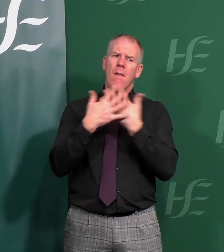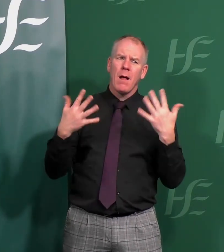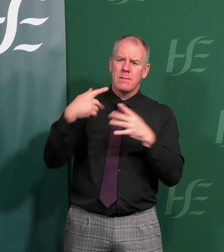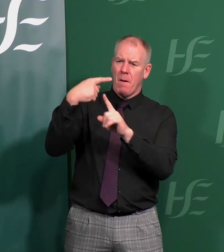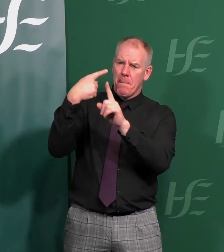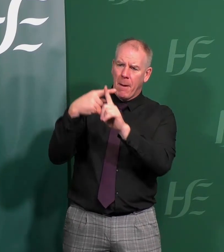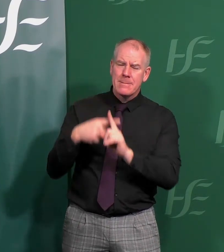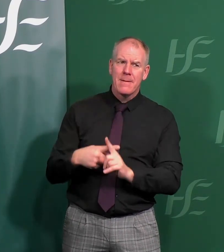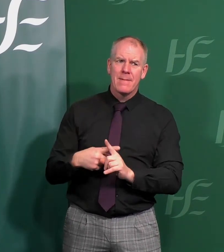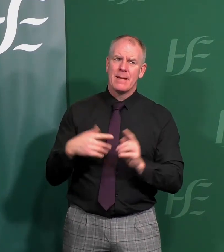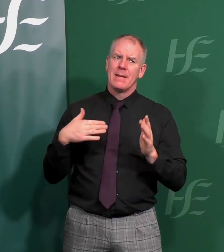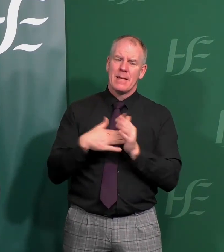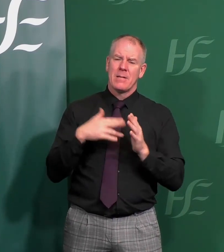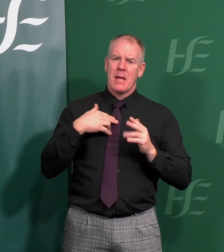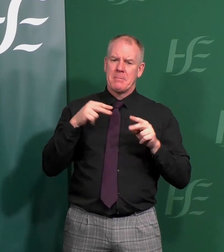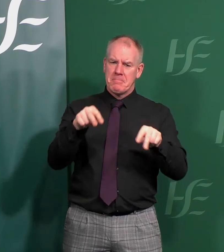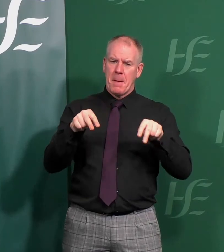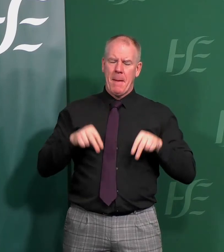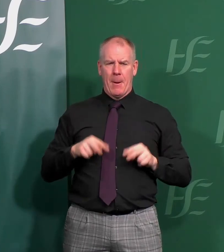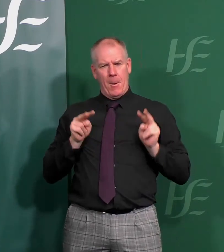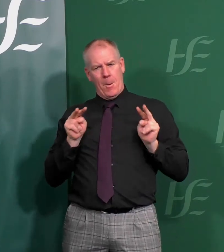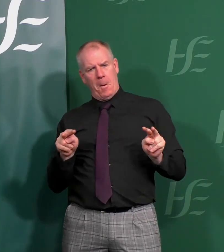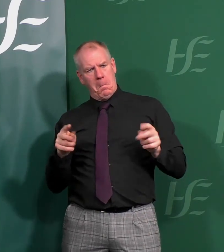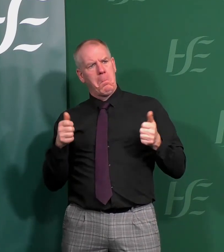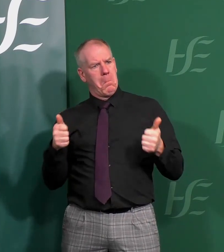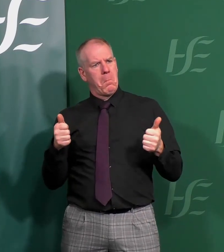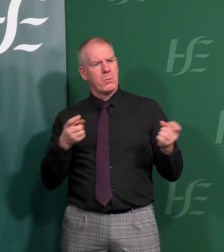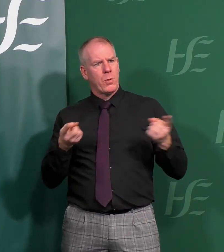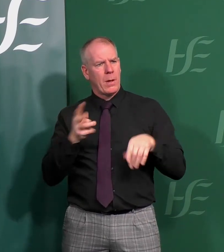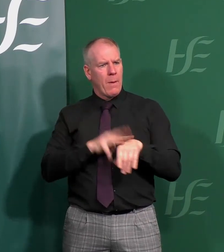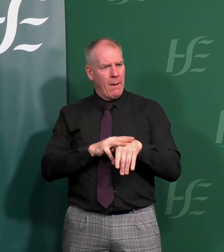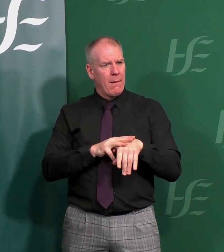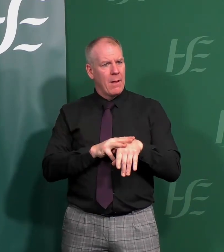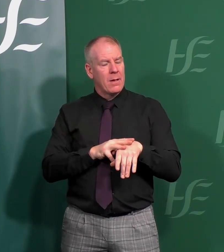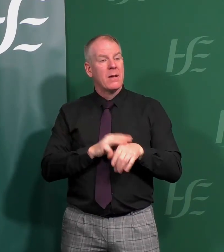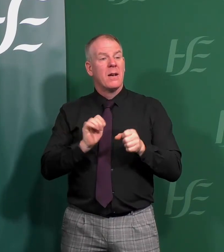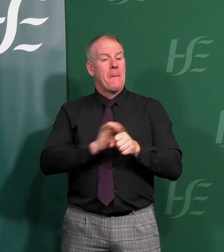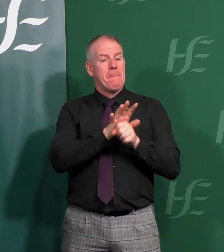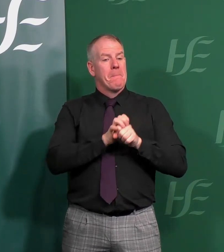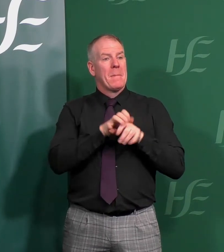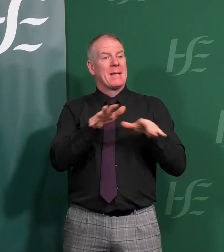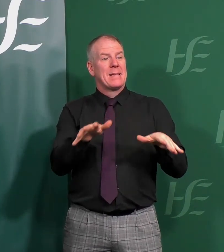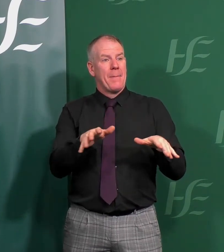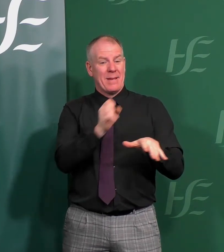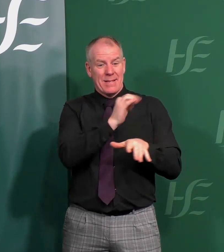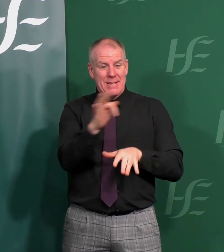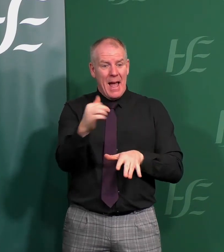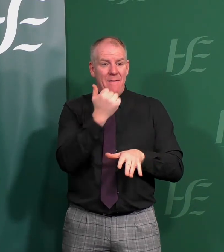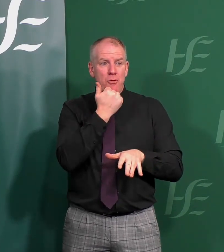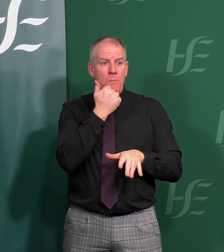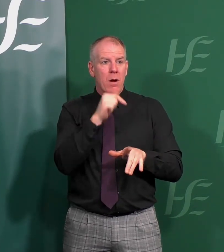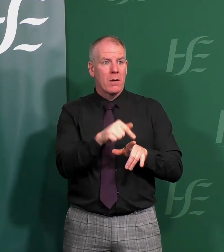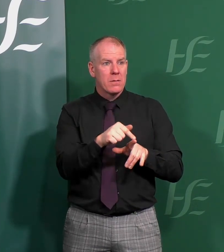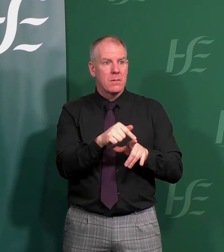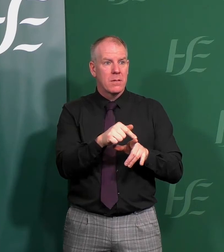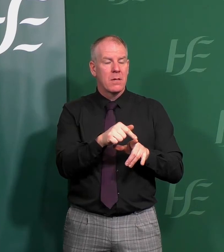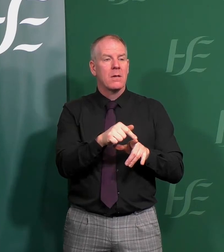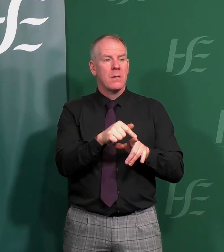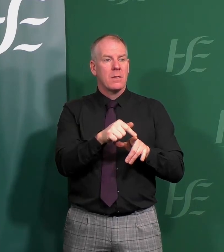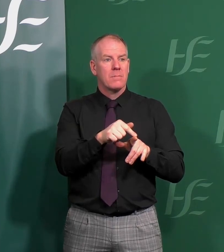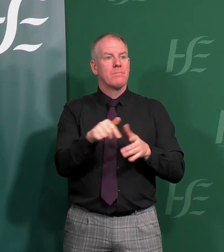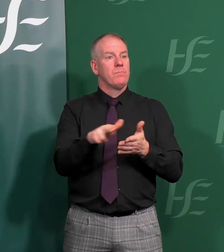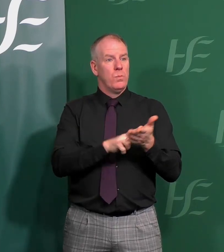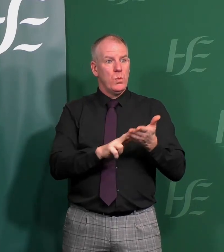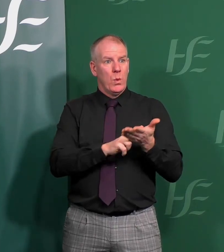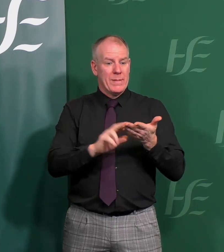we can stand back and take from the pandemic workforce capacity and capability that we